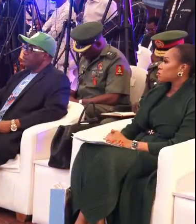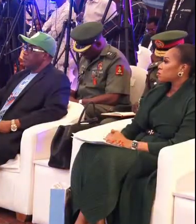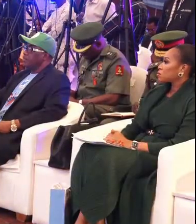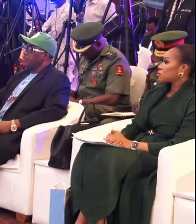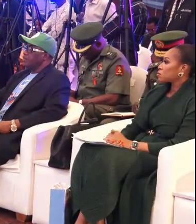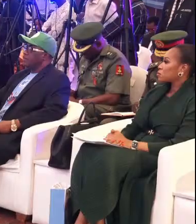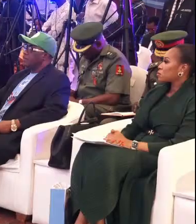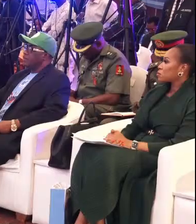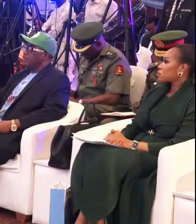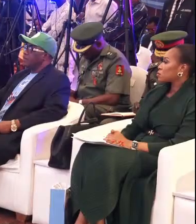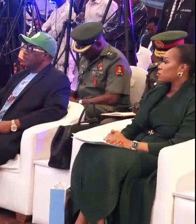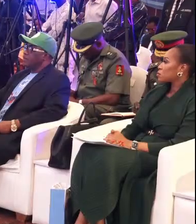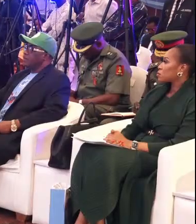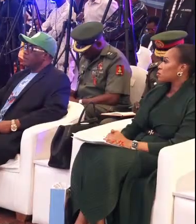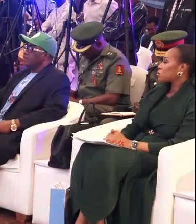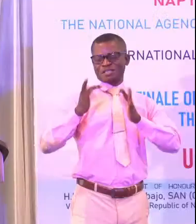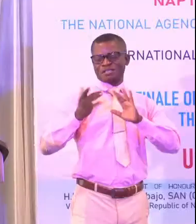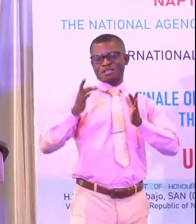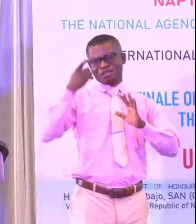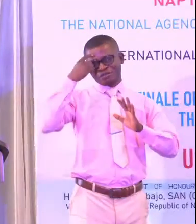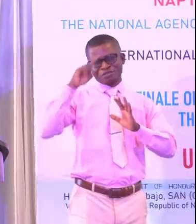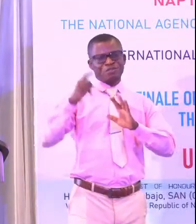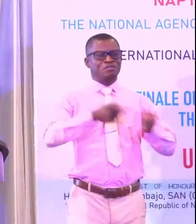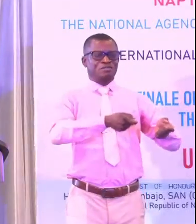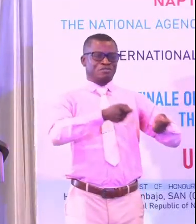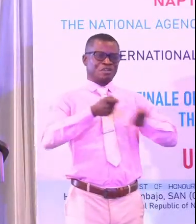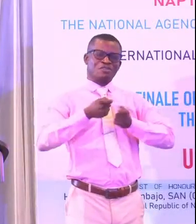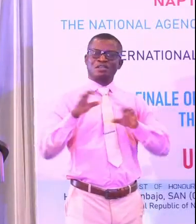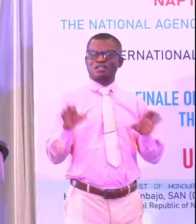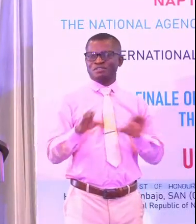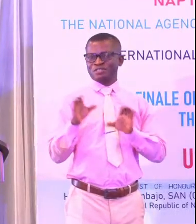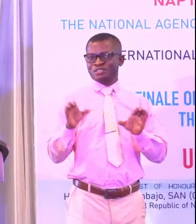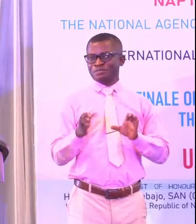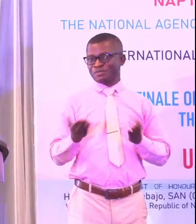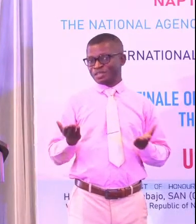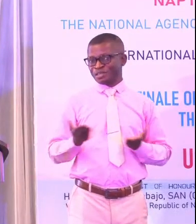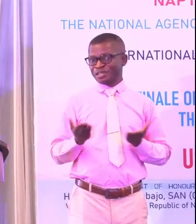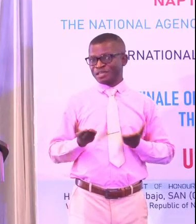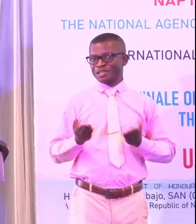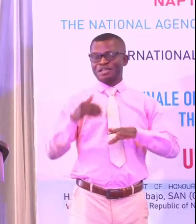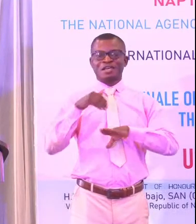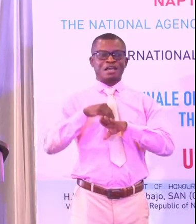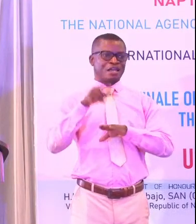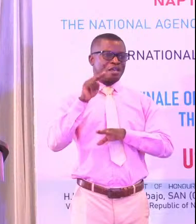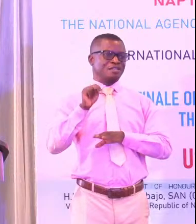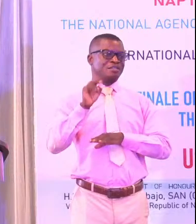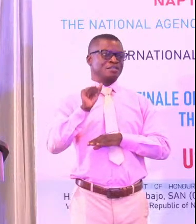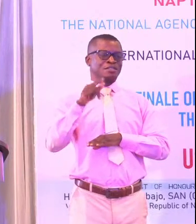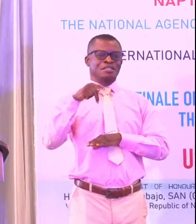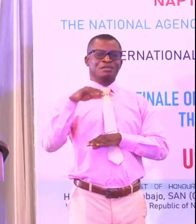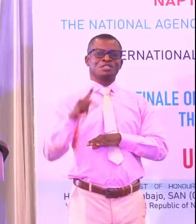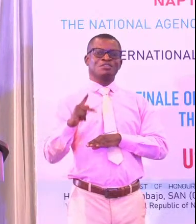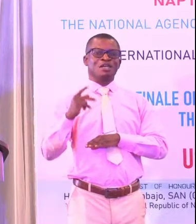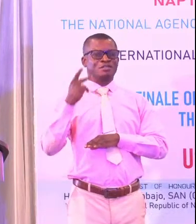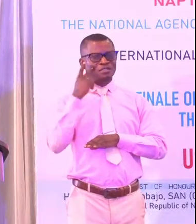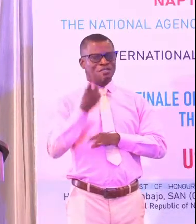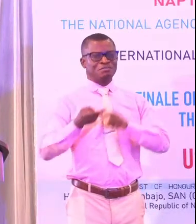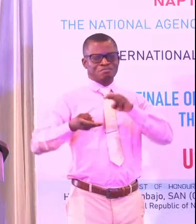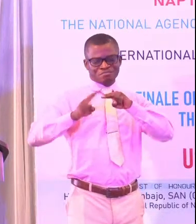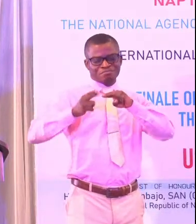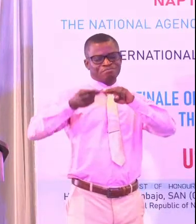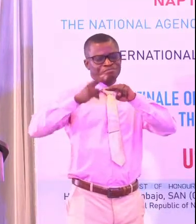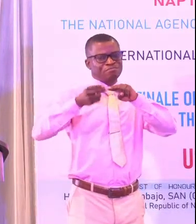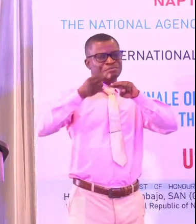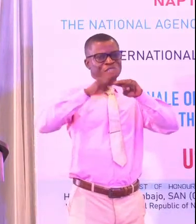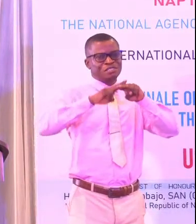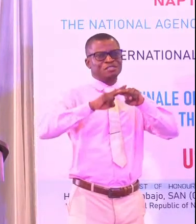using the internet for their trafficking operations. At NAPTIP, we are seeing an increase in fake job advertorials and